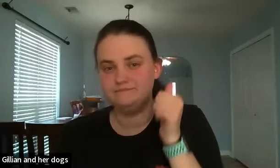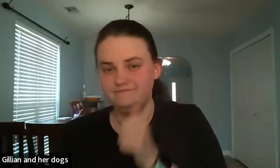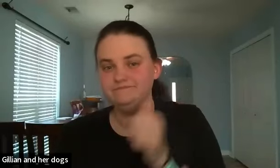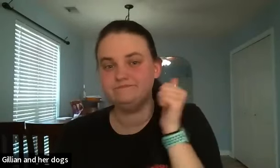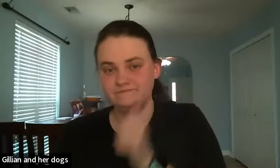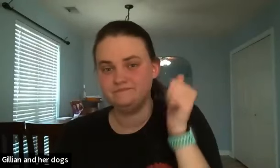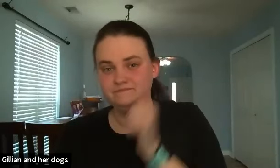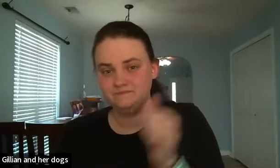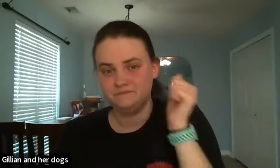Mm-hmm.